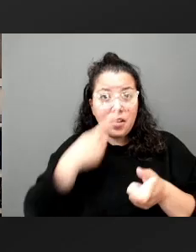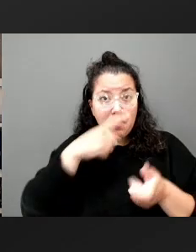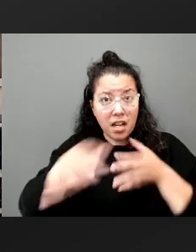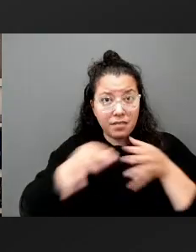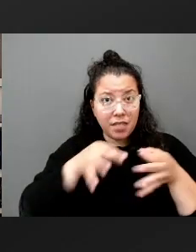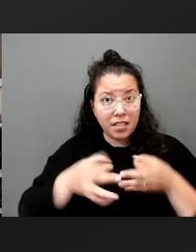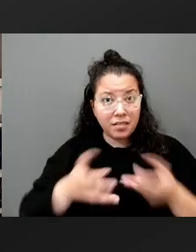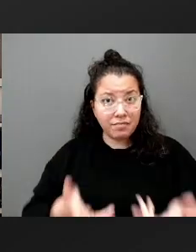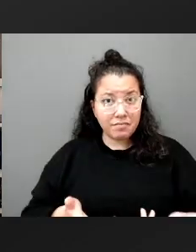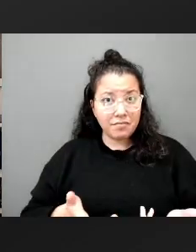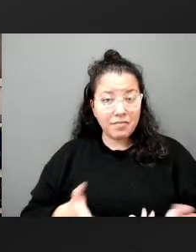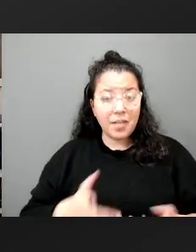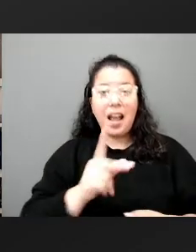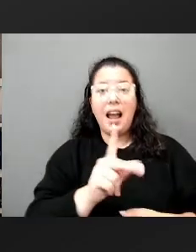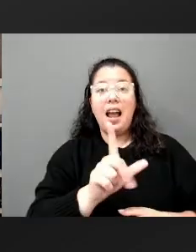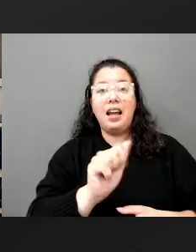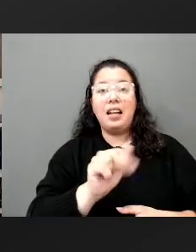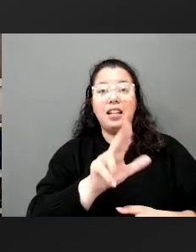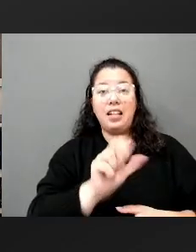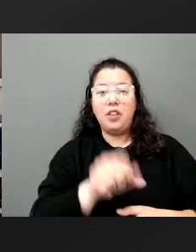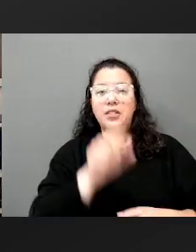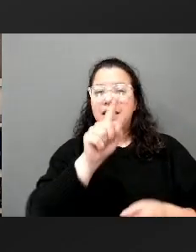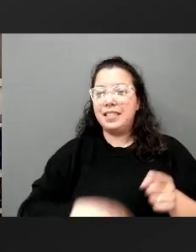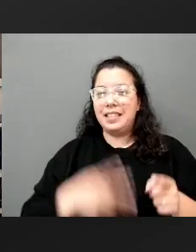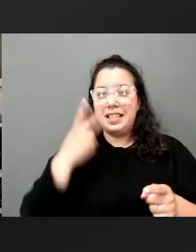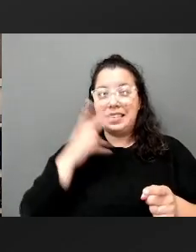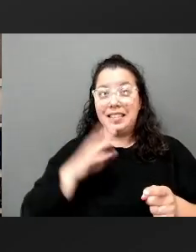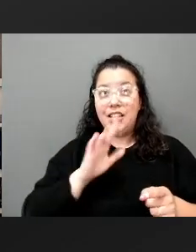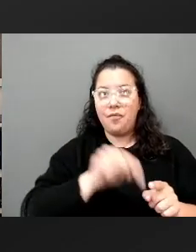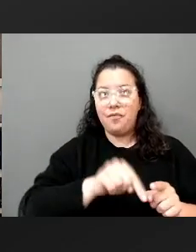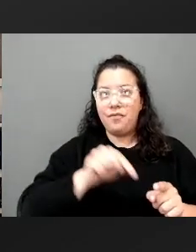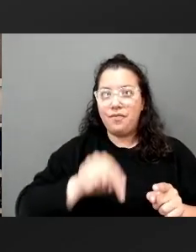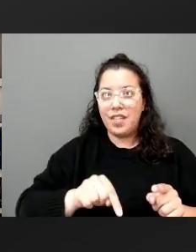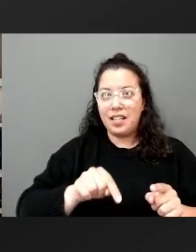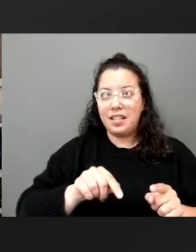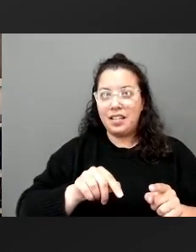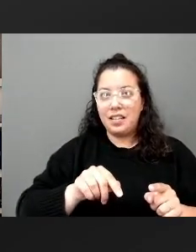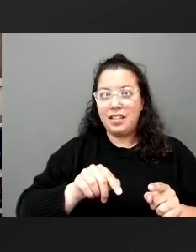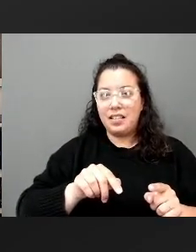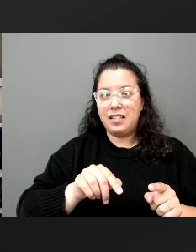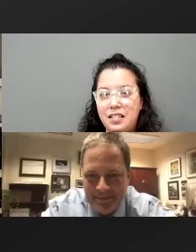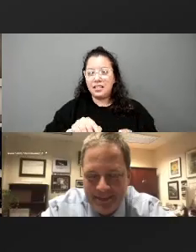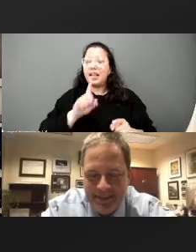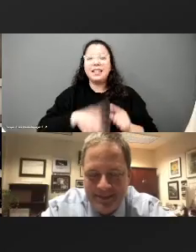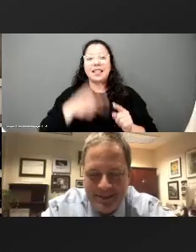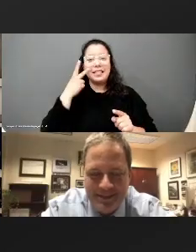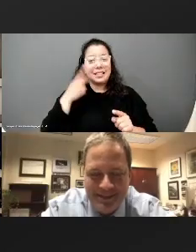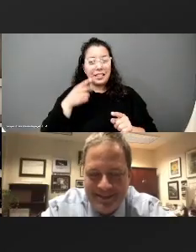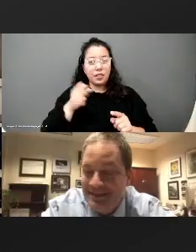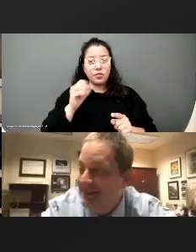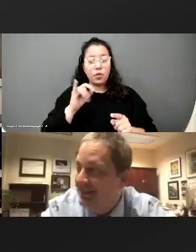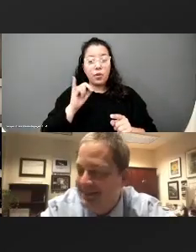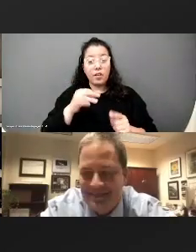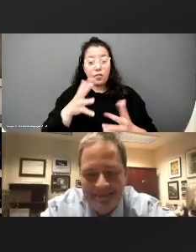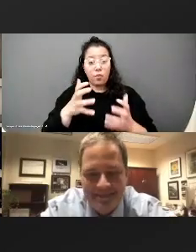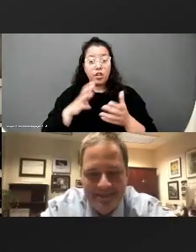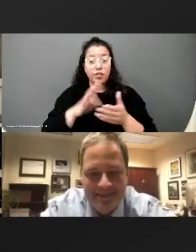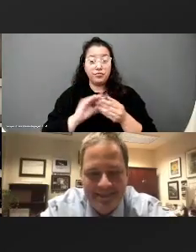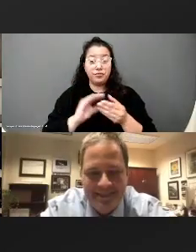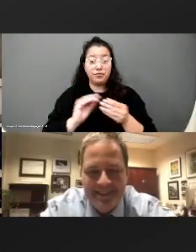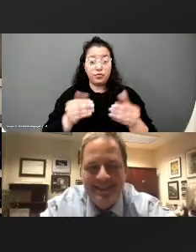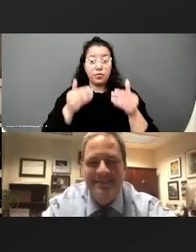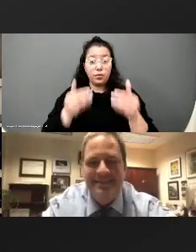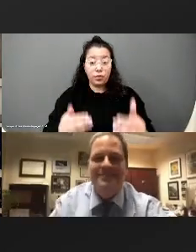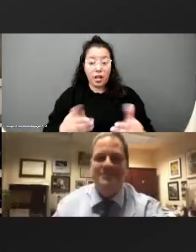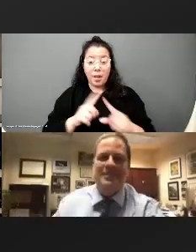And Klaus, just so you know, I can't see your feed, so if you want to speak up, you'll just need to. But I don't see anybody else's hand, so